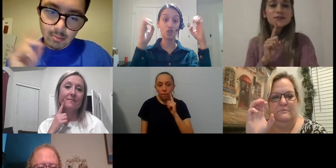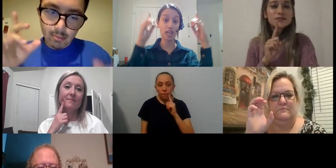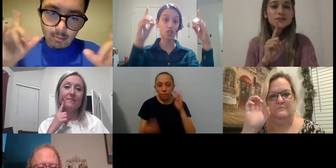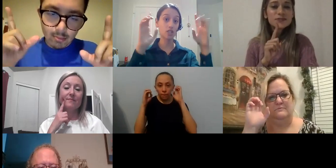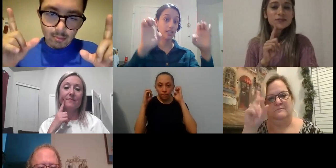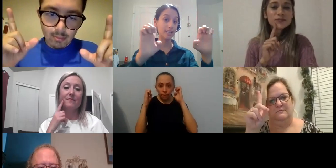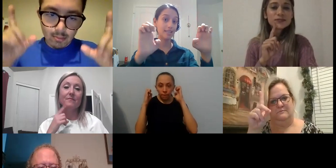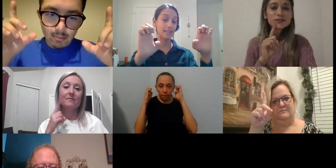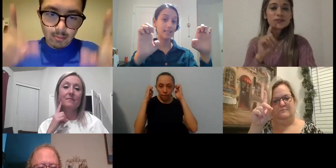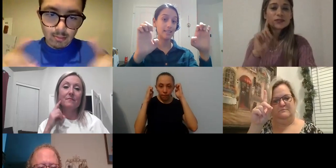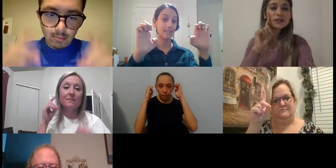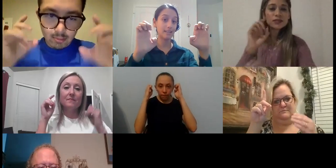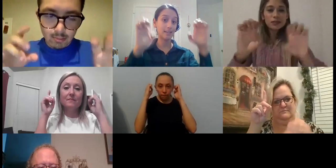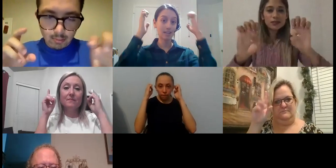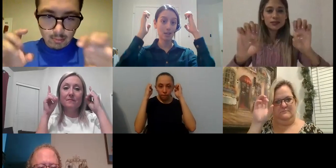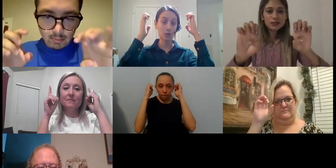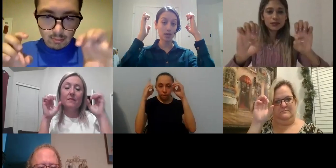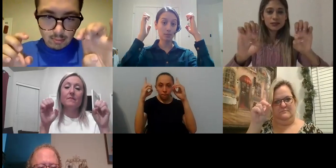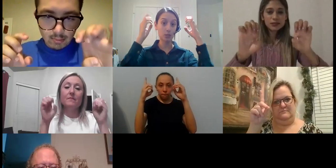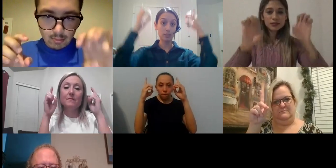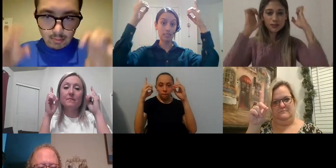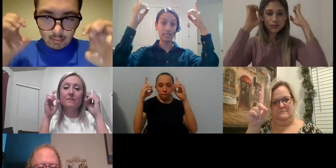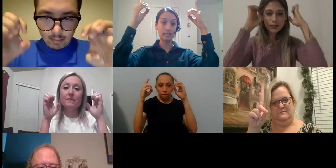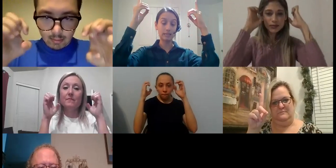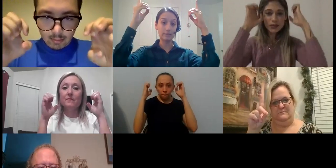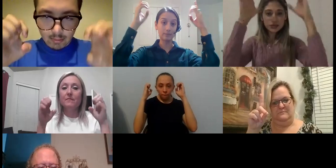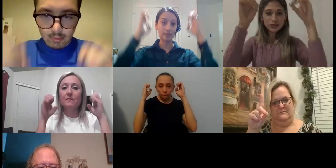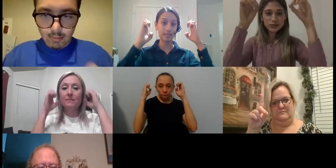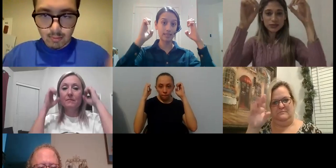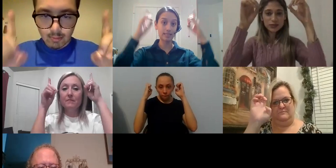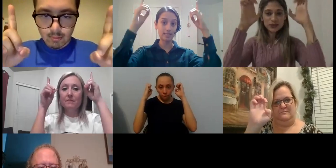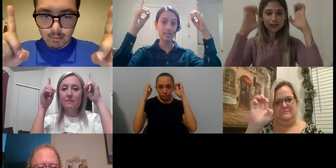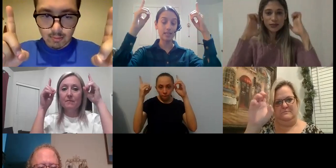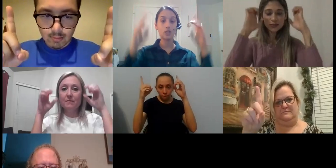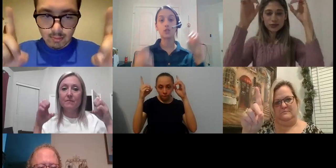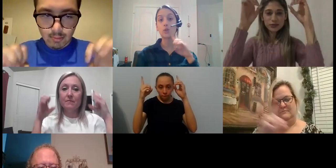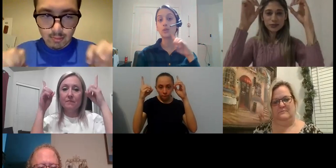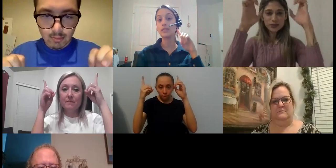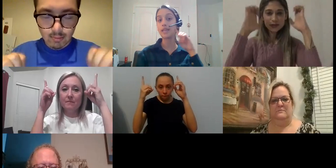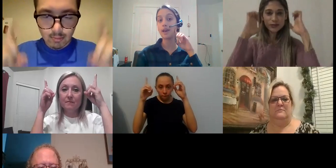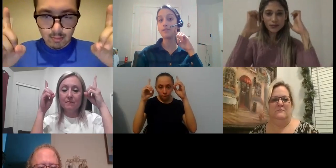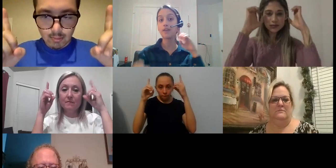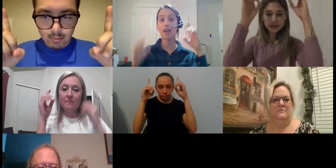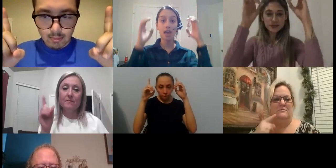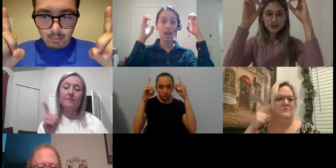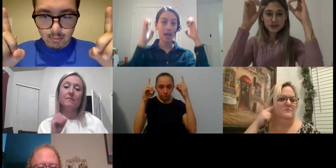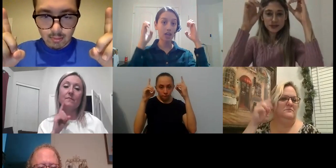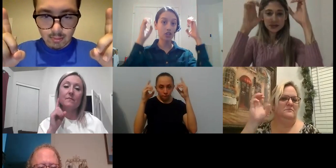or education, E going up to D. E-D. So